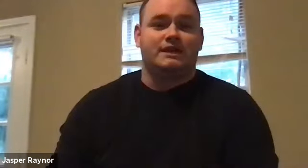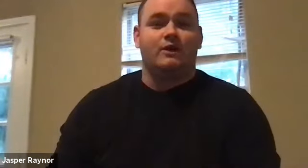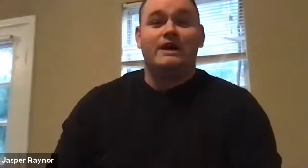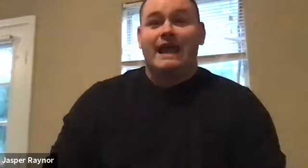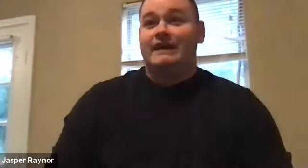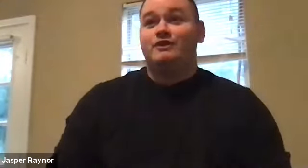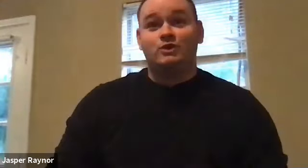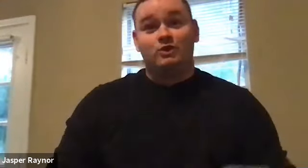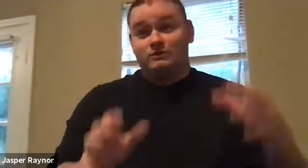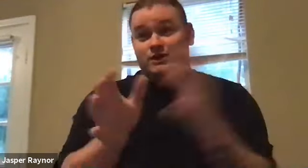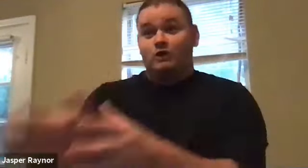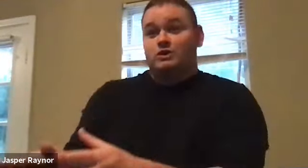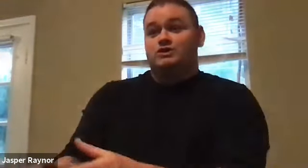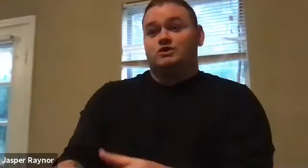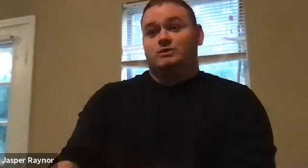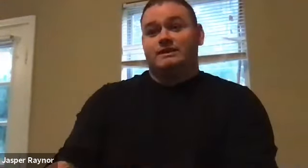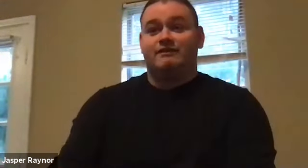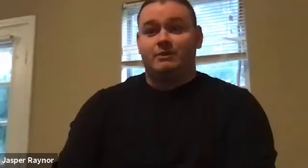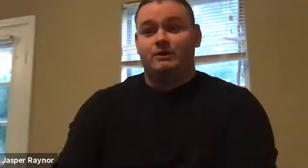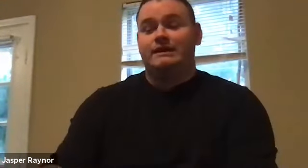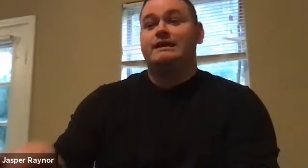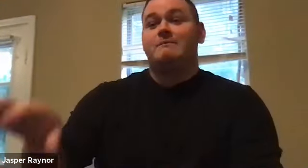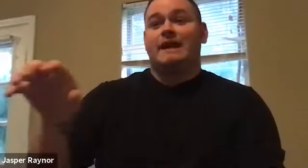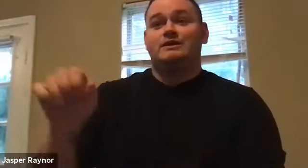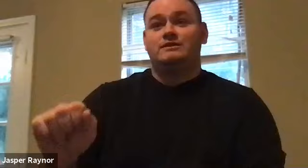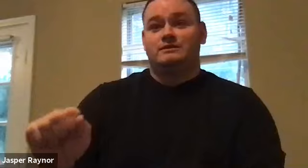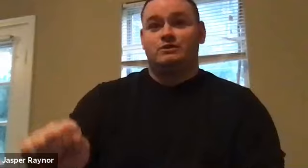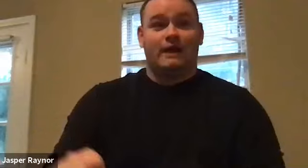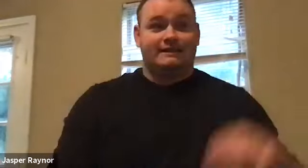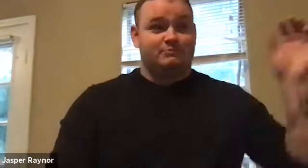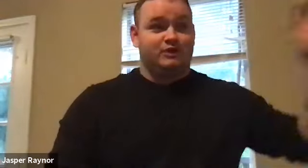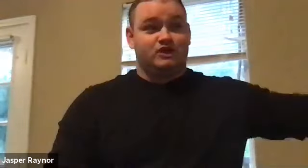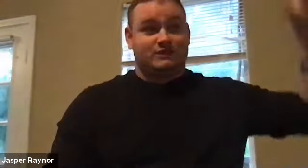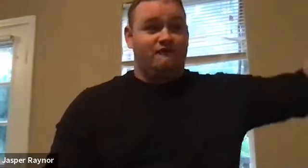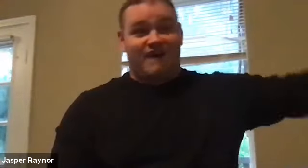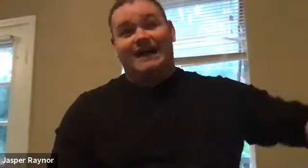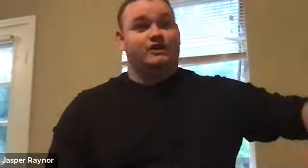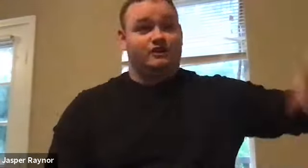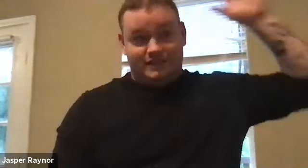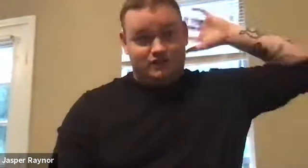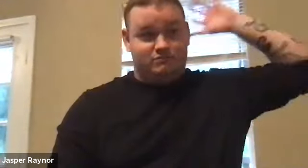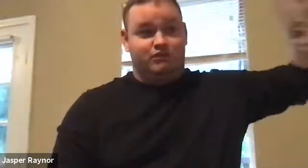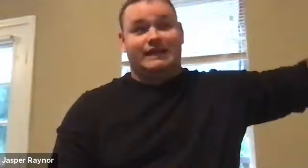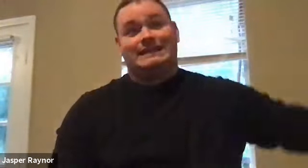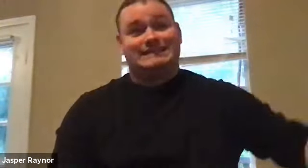know. If you go to a church with a deaf community and you got this preacher that's on fire and he's just bringing it